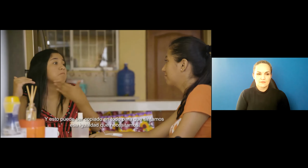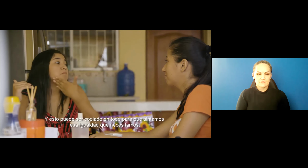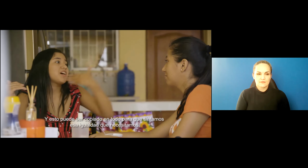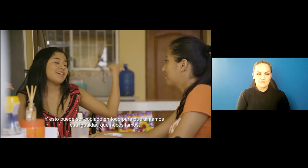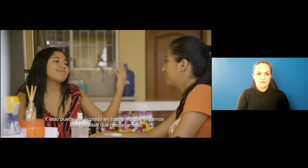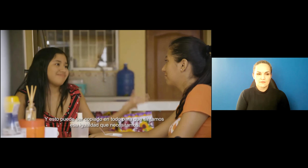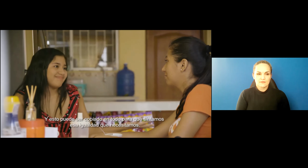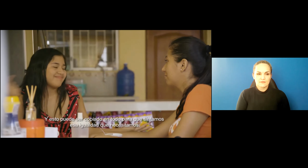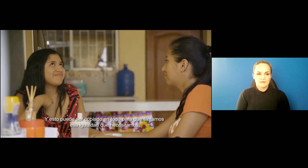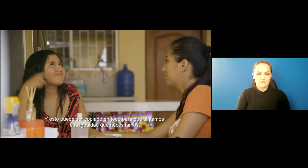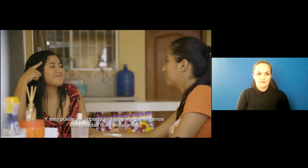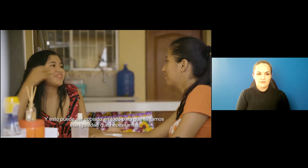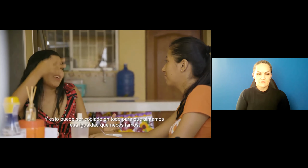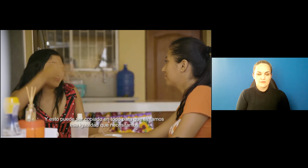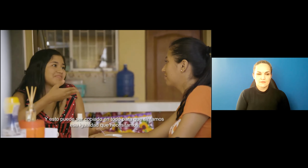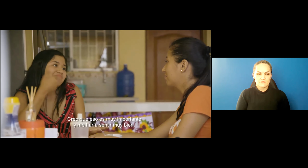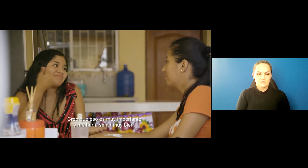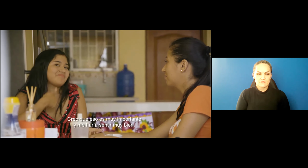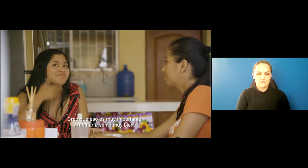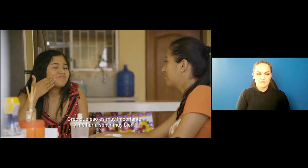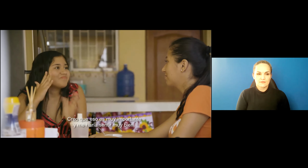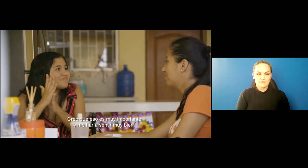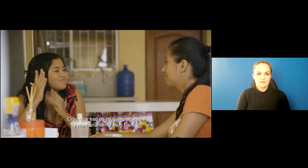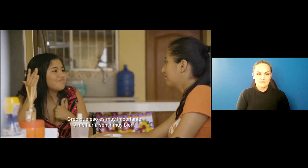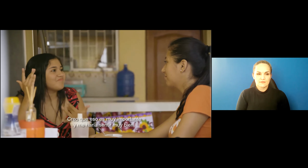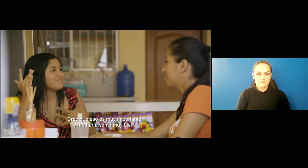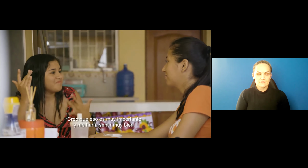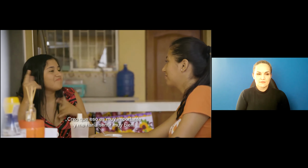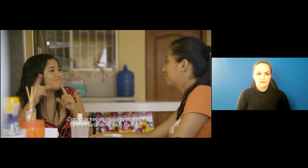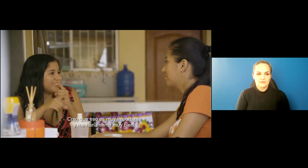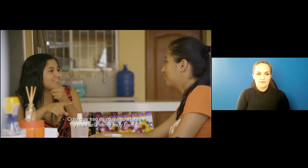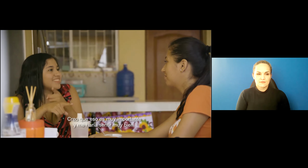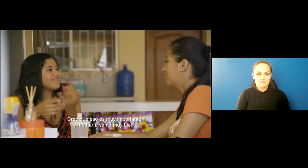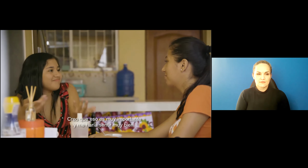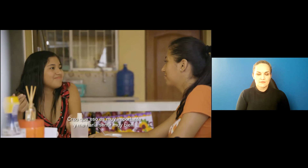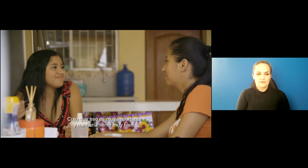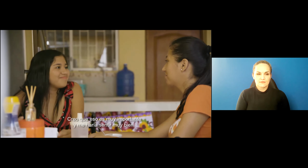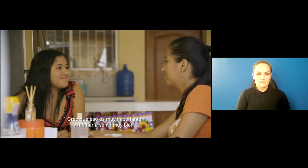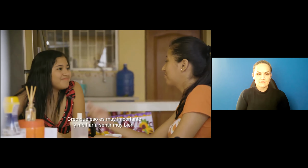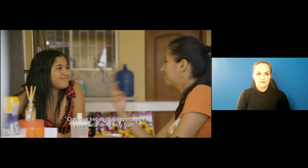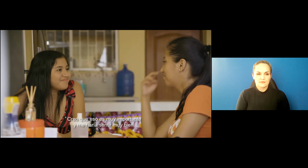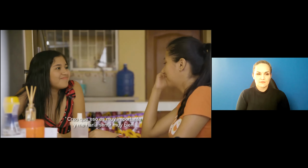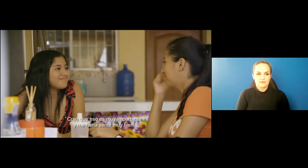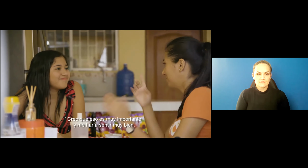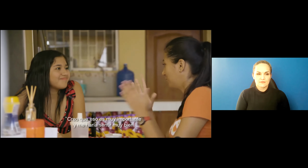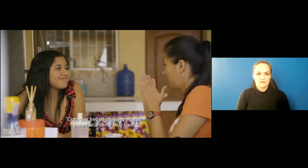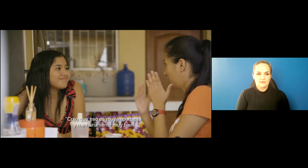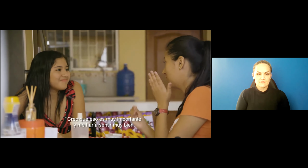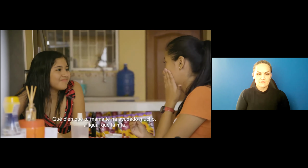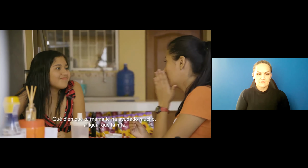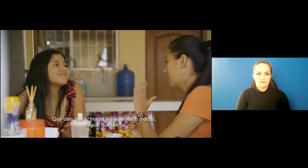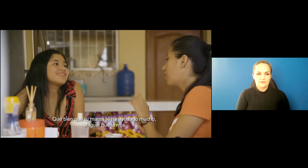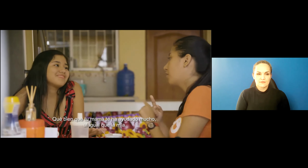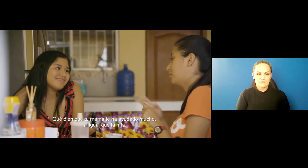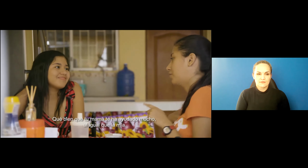and happy. And this can be replicated in everything. And I think that's very important, and it makes me feel good.